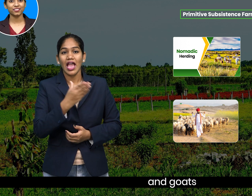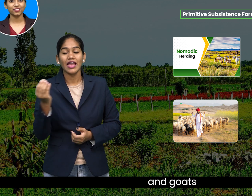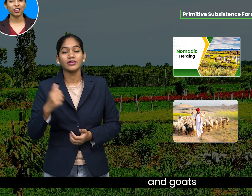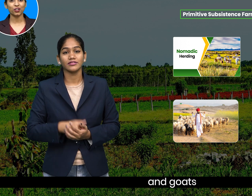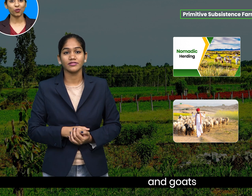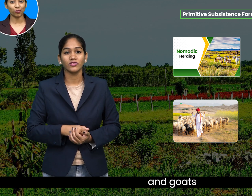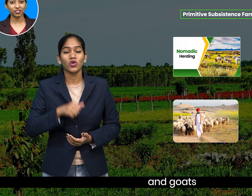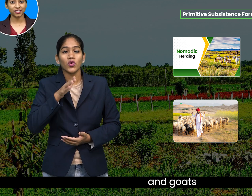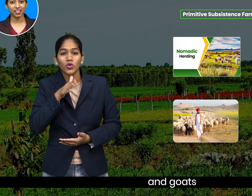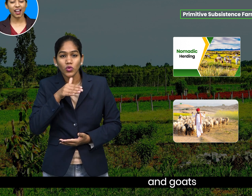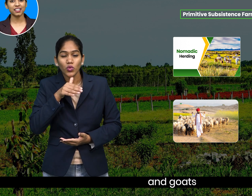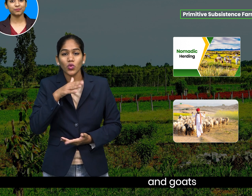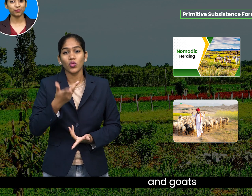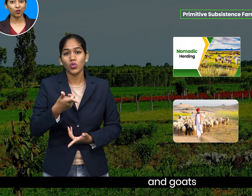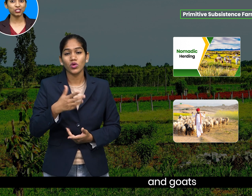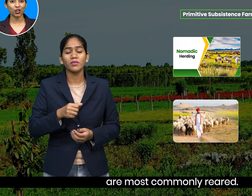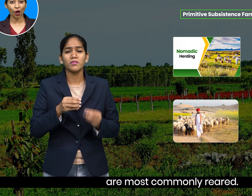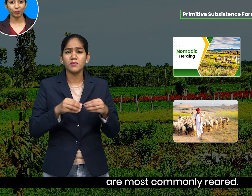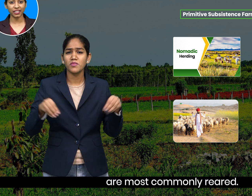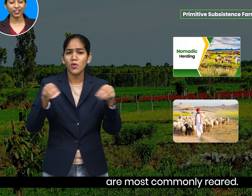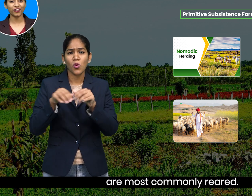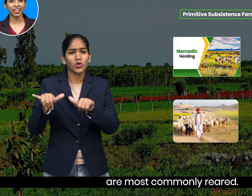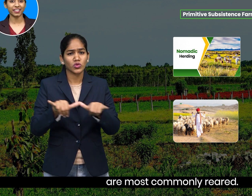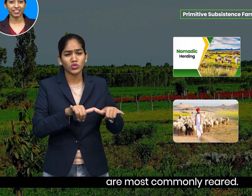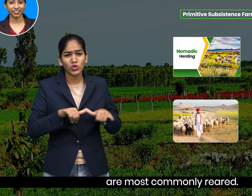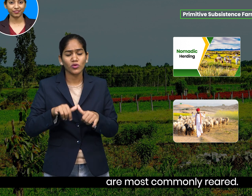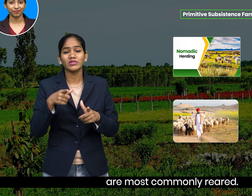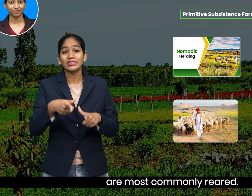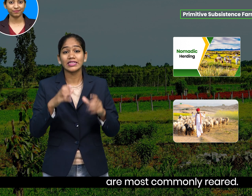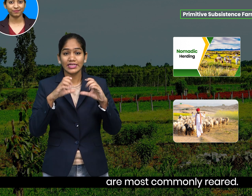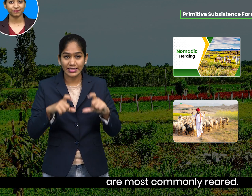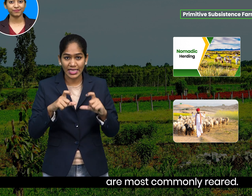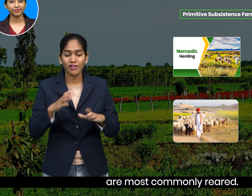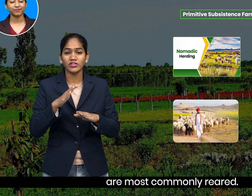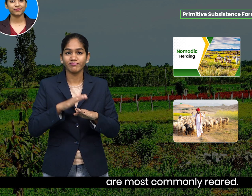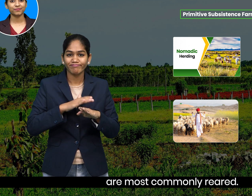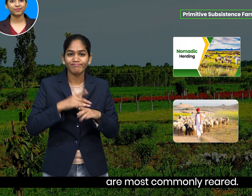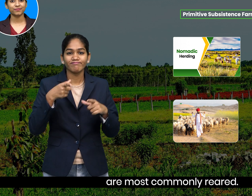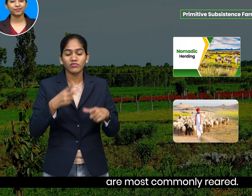and goats are most commonly reared.